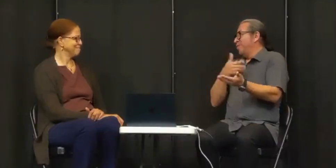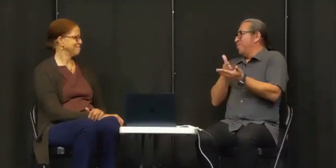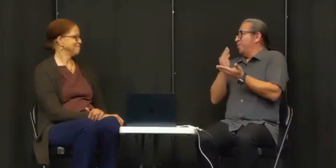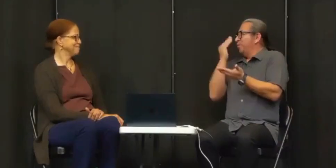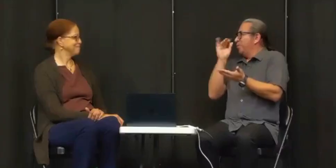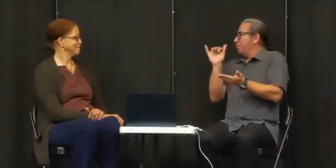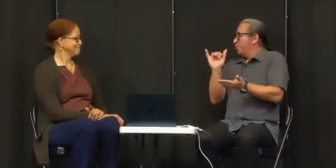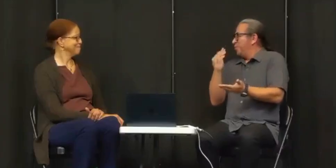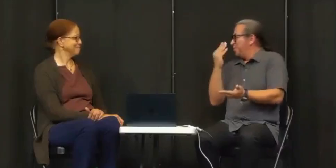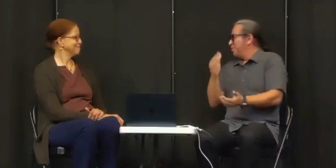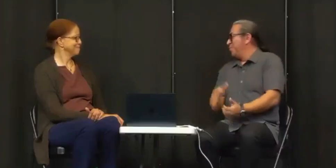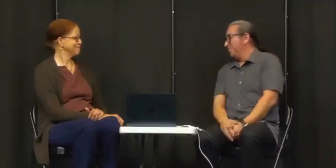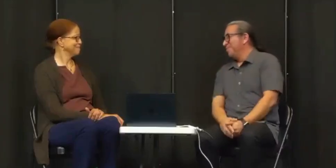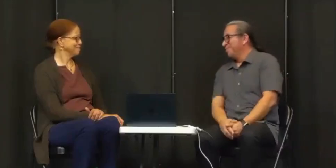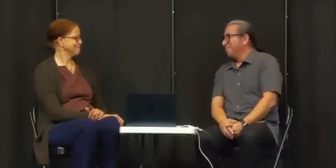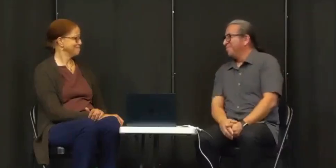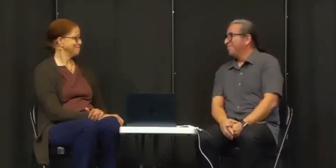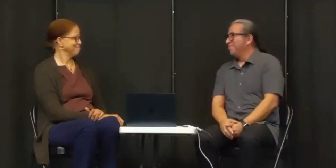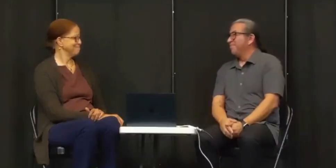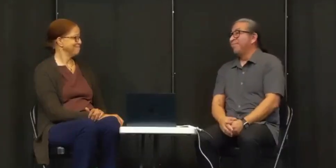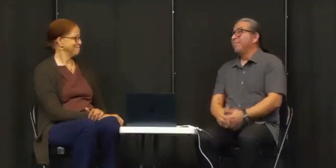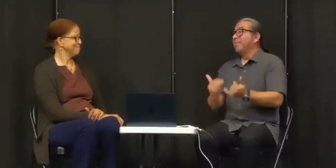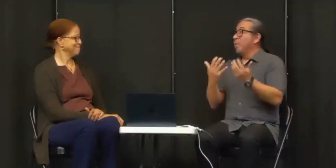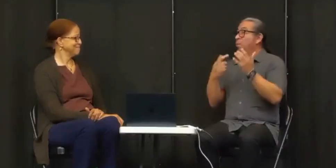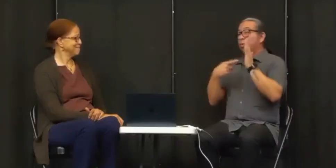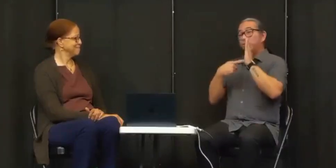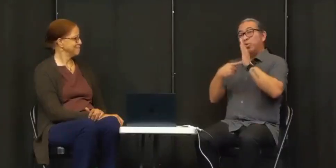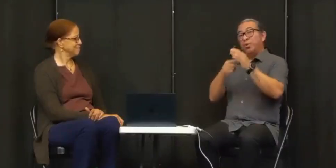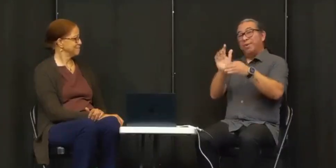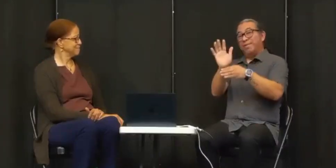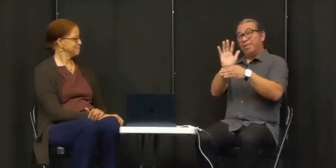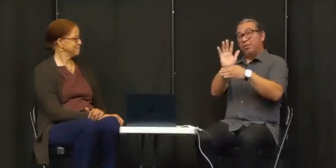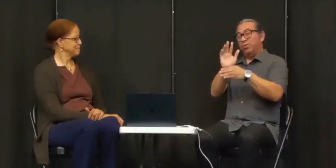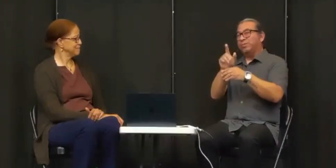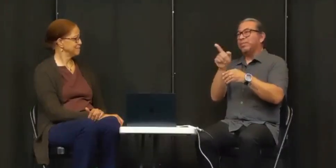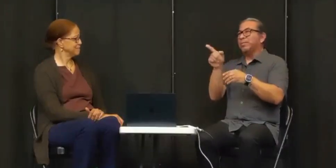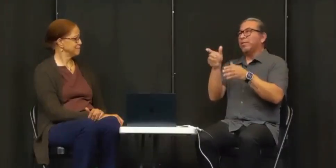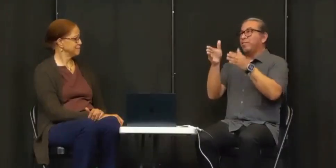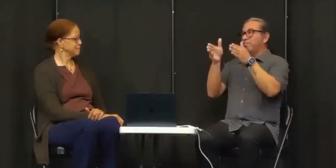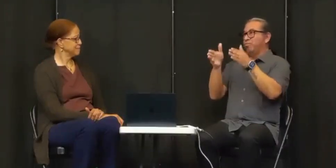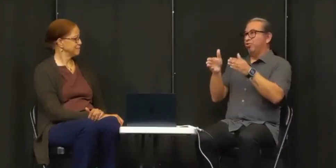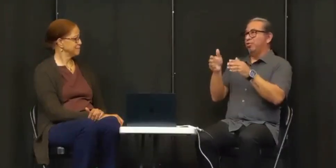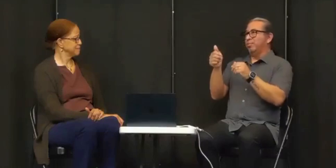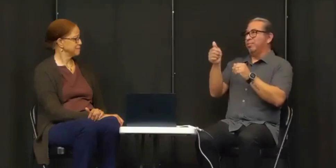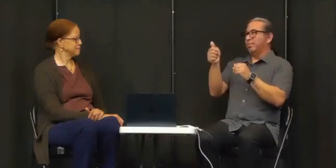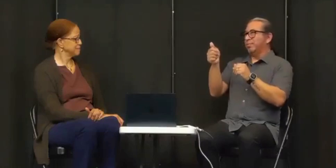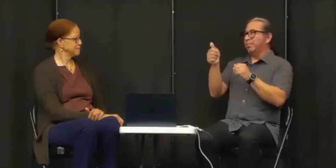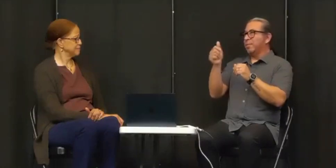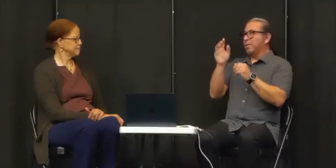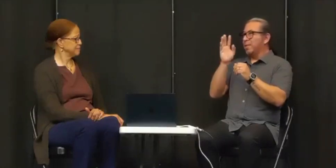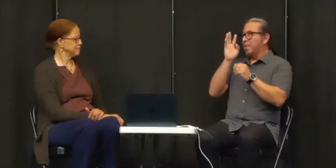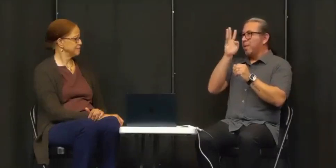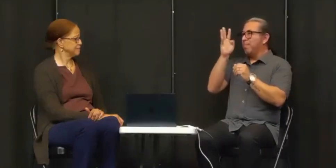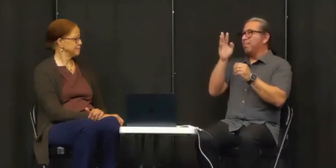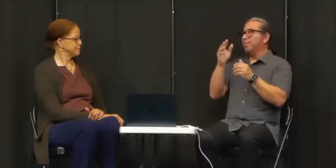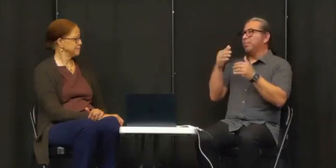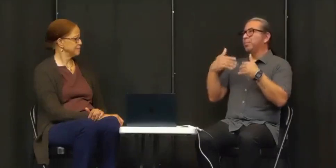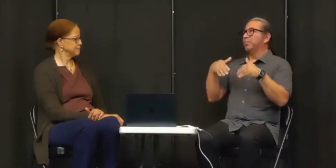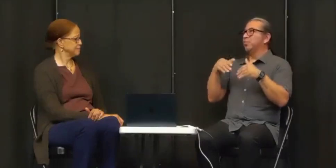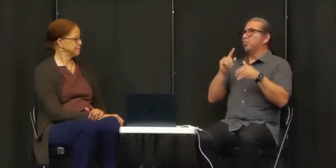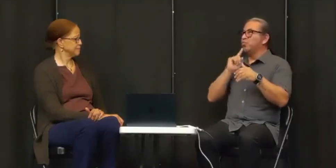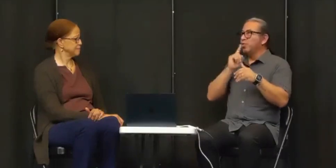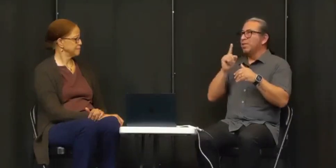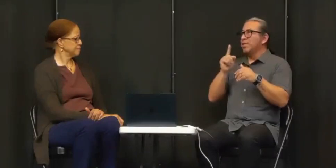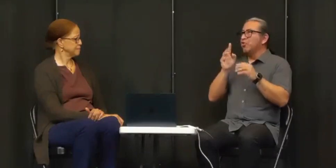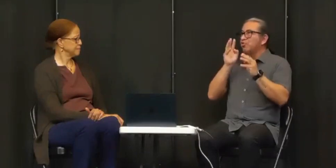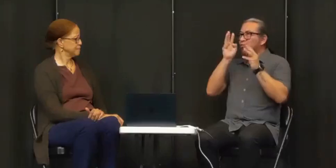Oh, well, that's that kind of thing. You know, those are the things that I want to know. We're going to show another video. A person